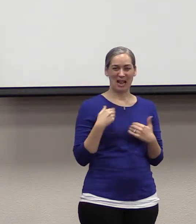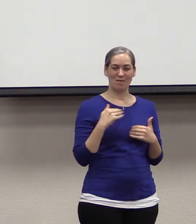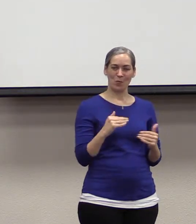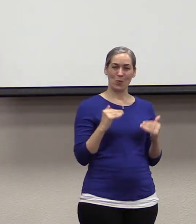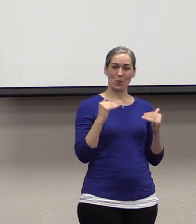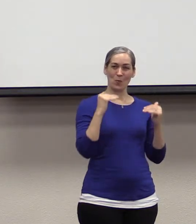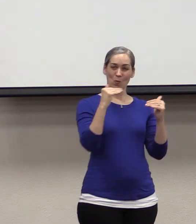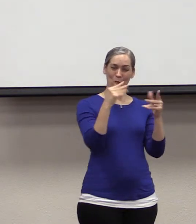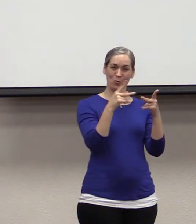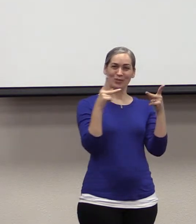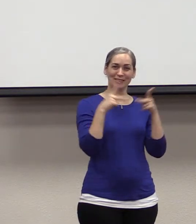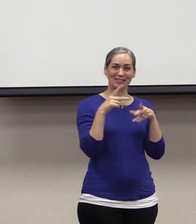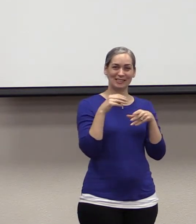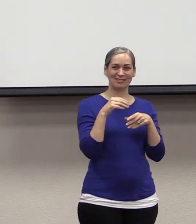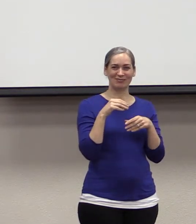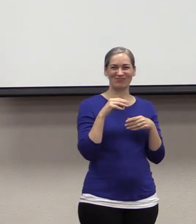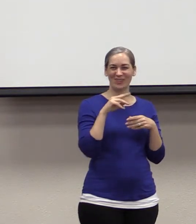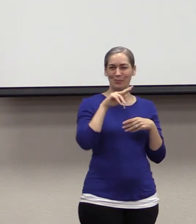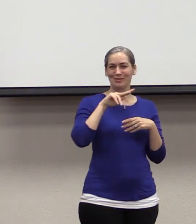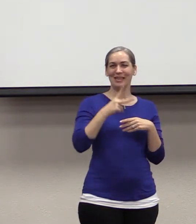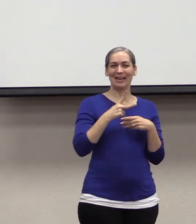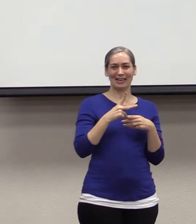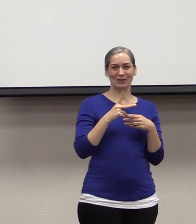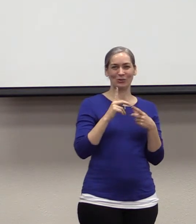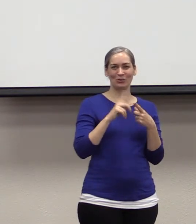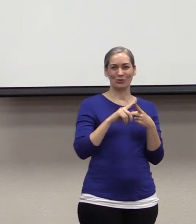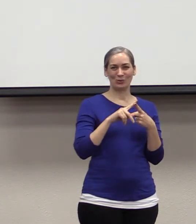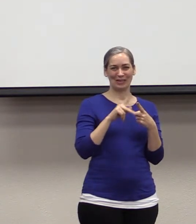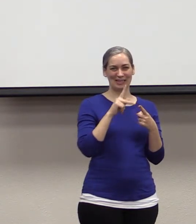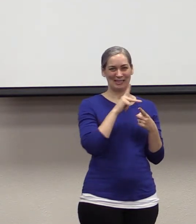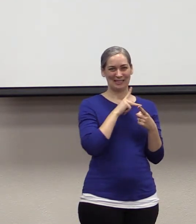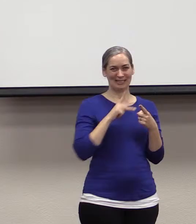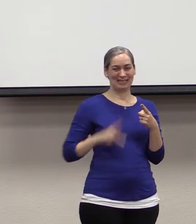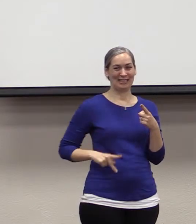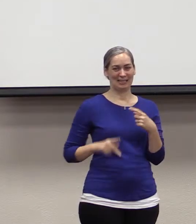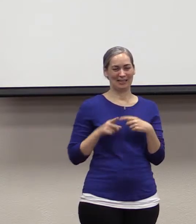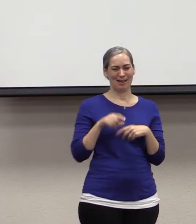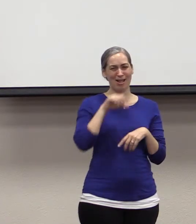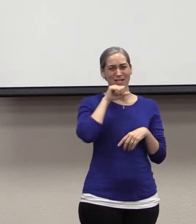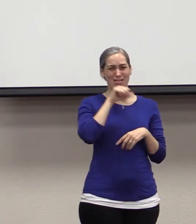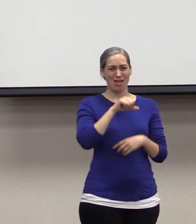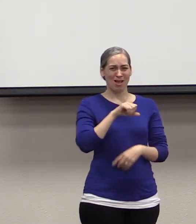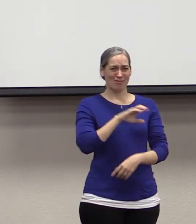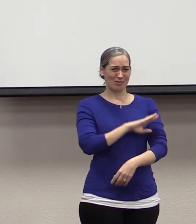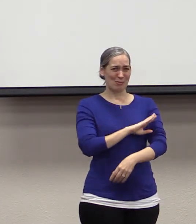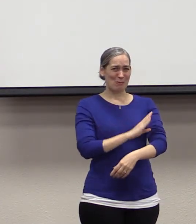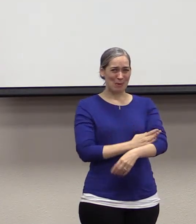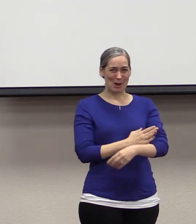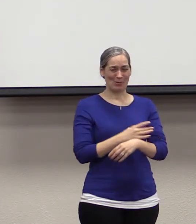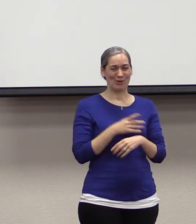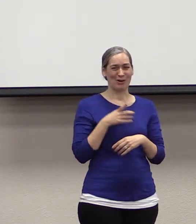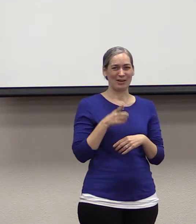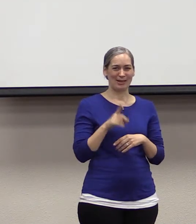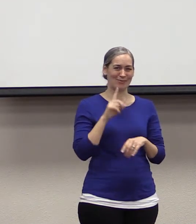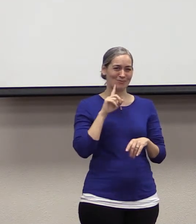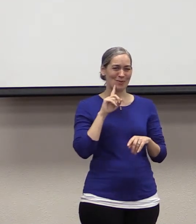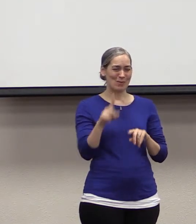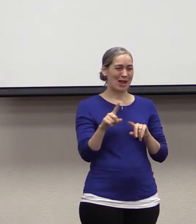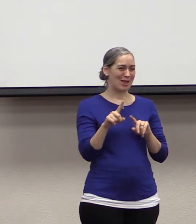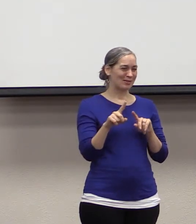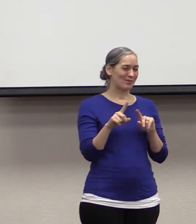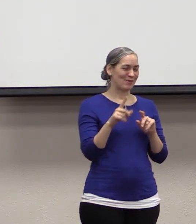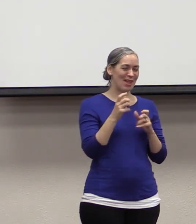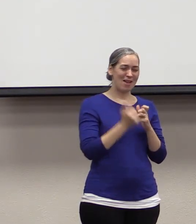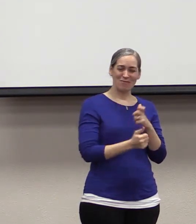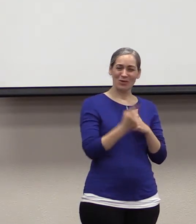the second only to the king, right? And he loves this power. So much so that he commands that everyone